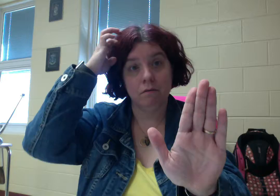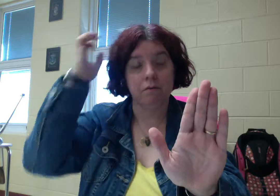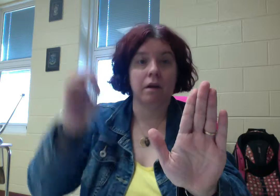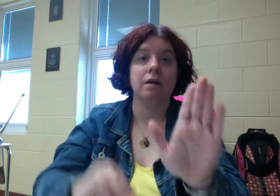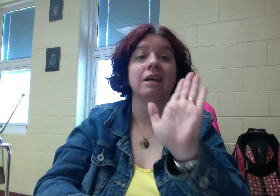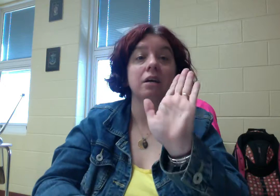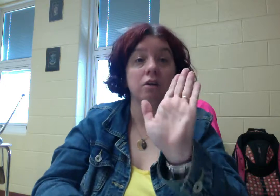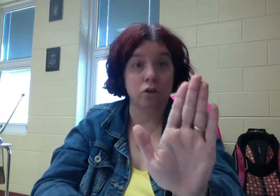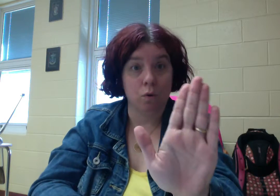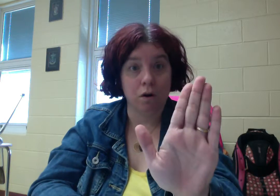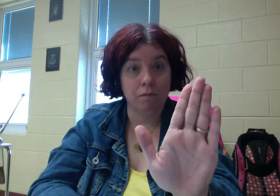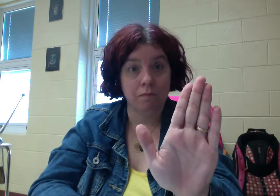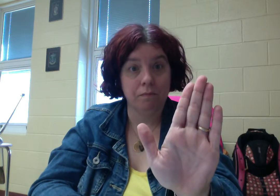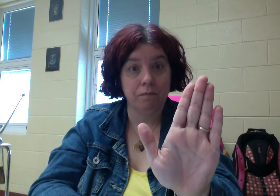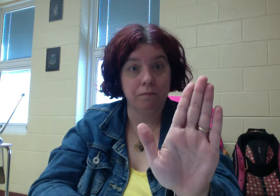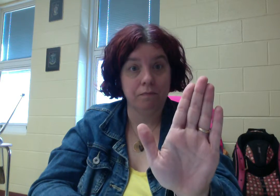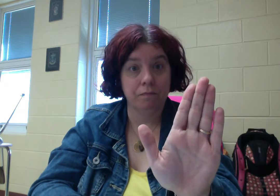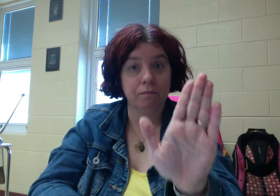okay? Your.